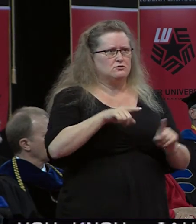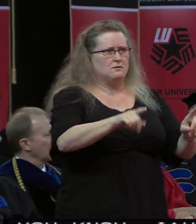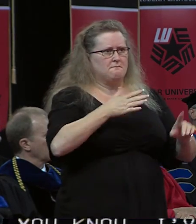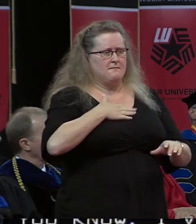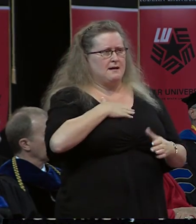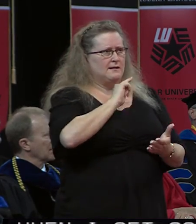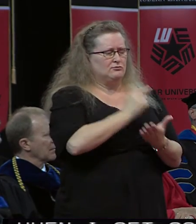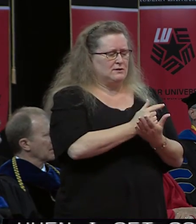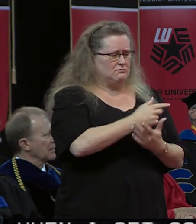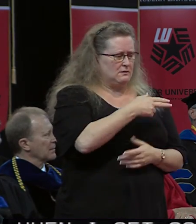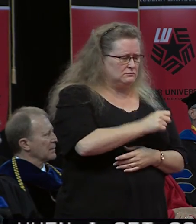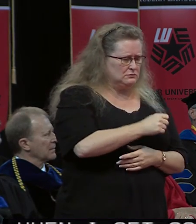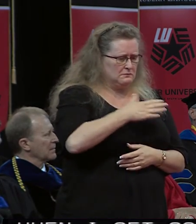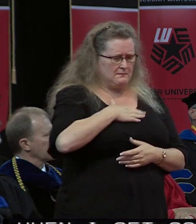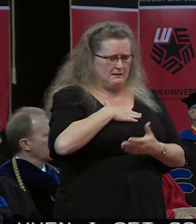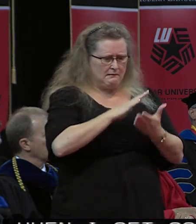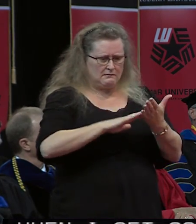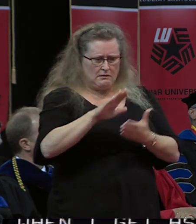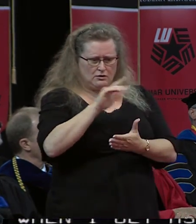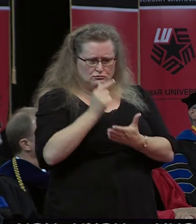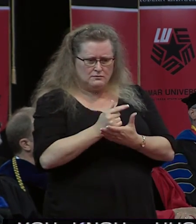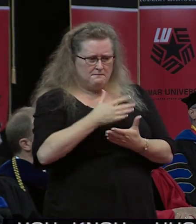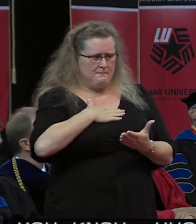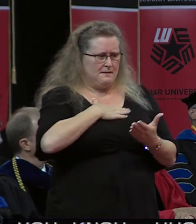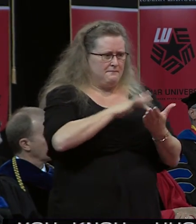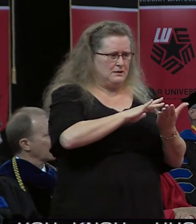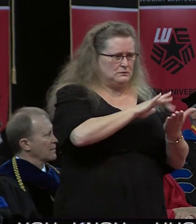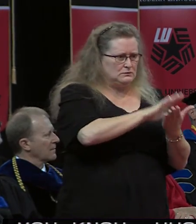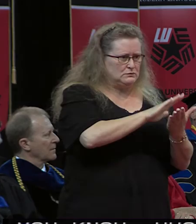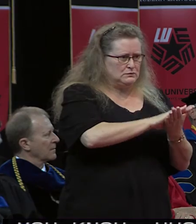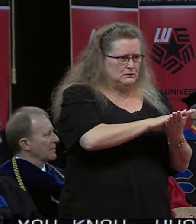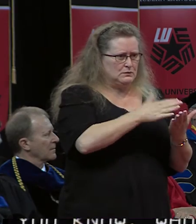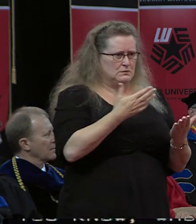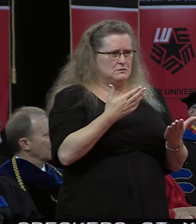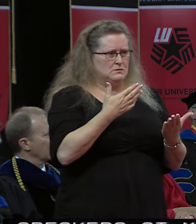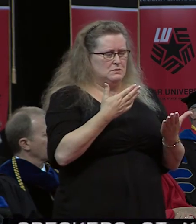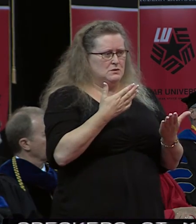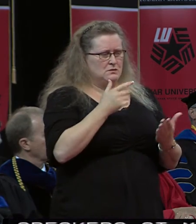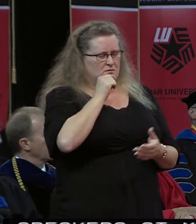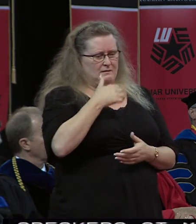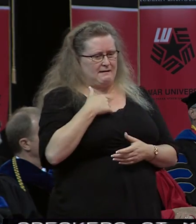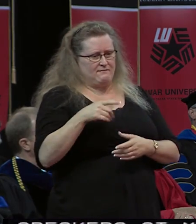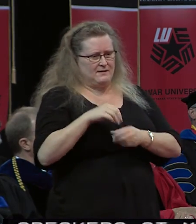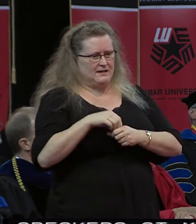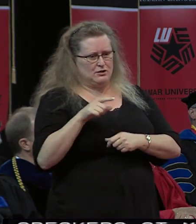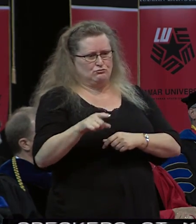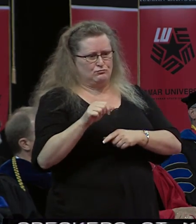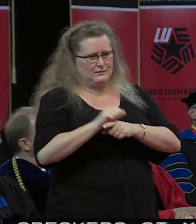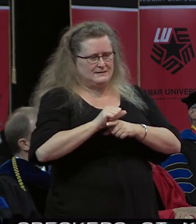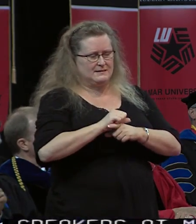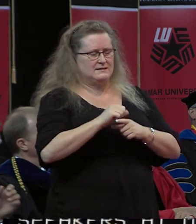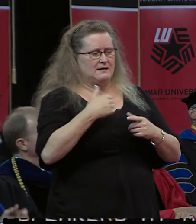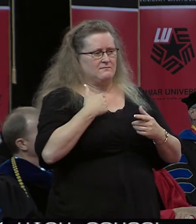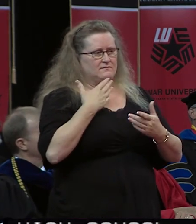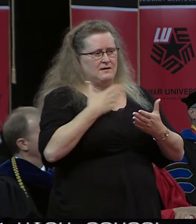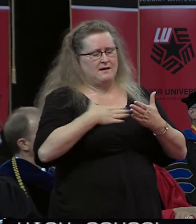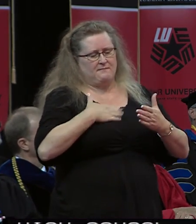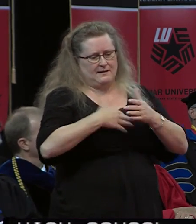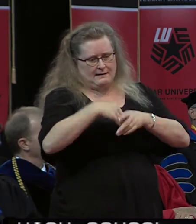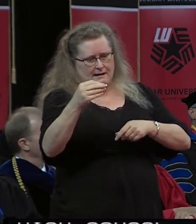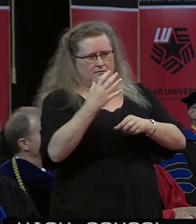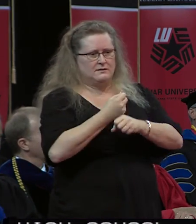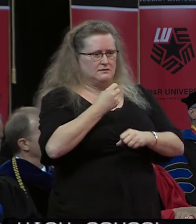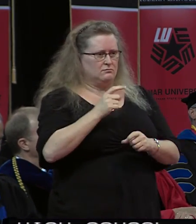in high school, in college, in medical school? We don't have them in residency. We're just glad to get out and get a real job.